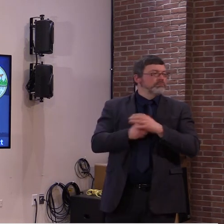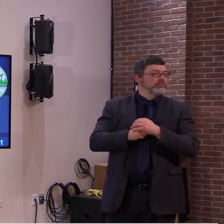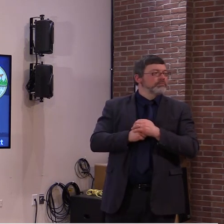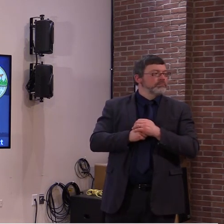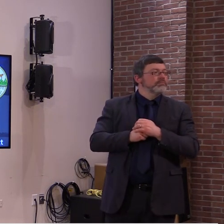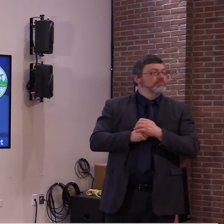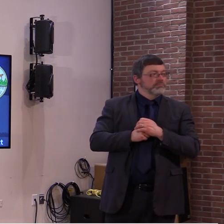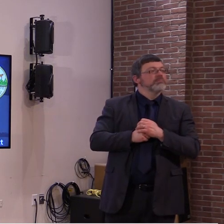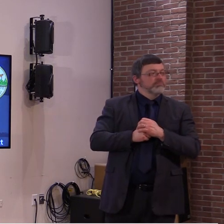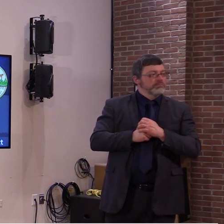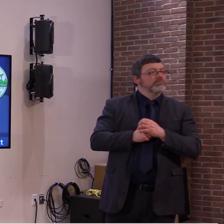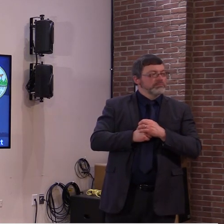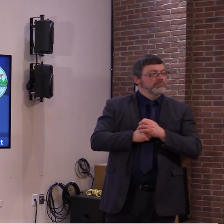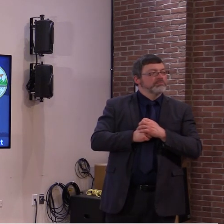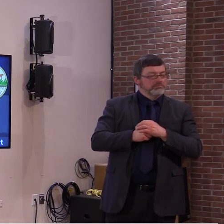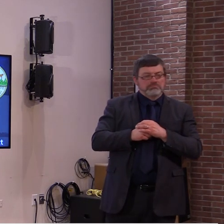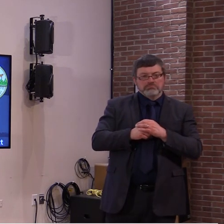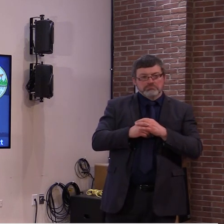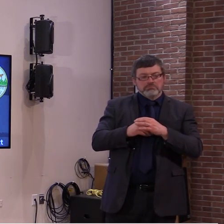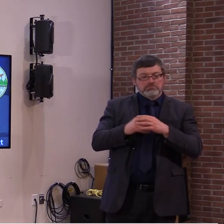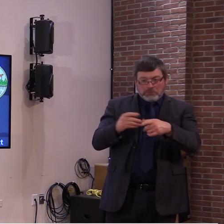Hi, can you hear me okay? We can.